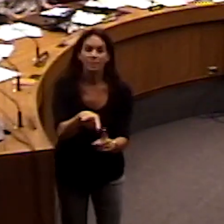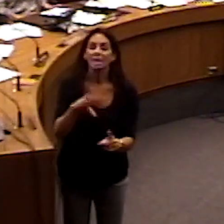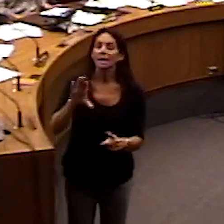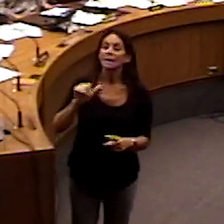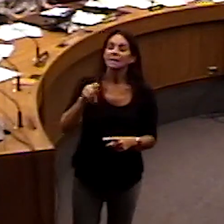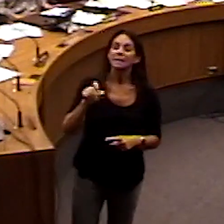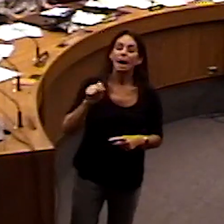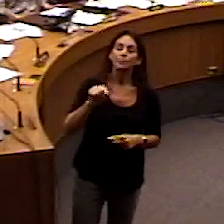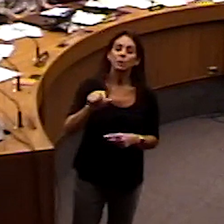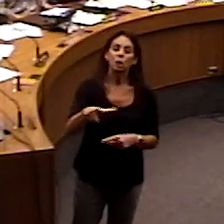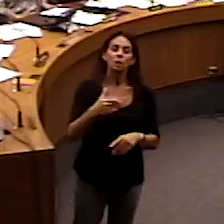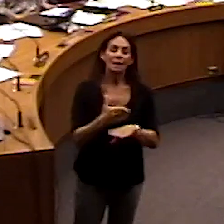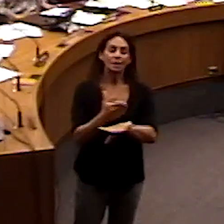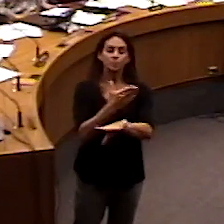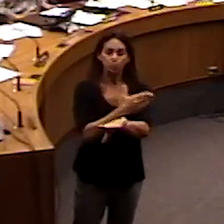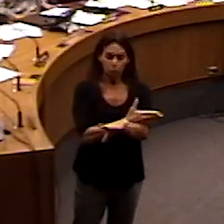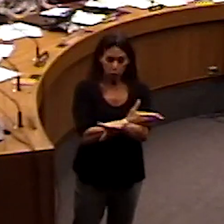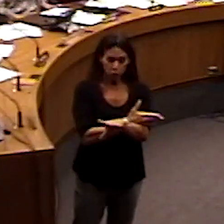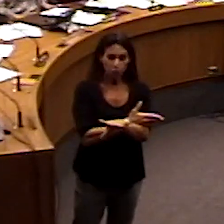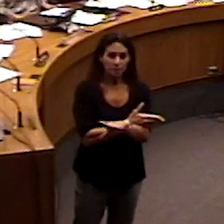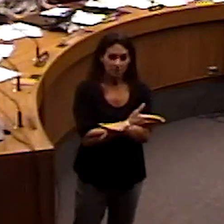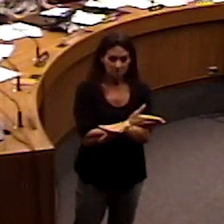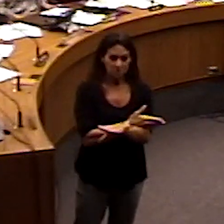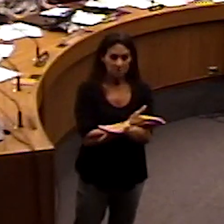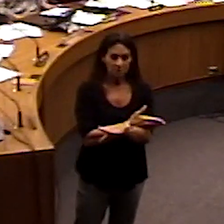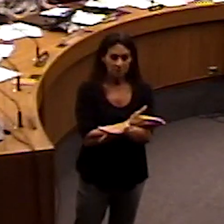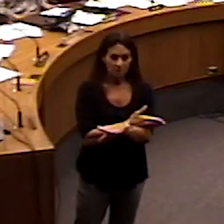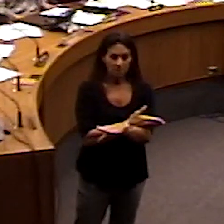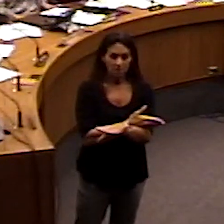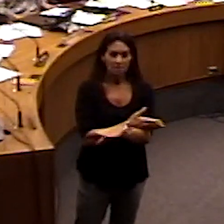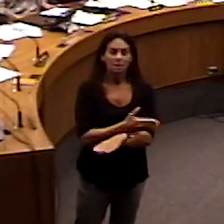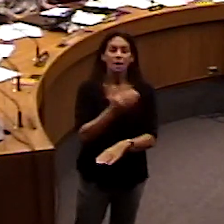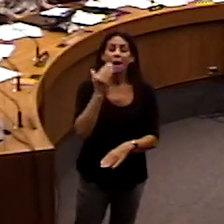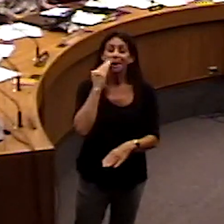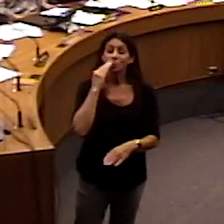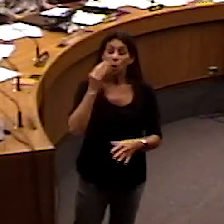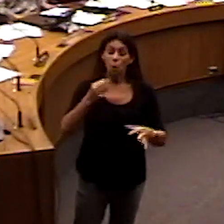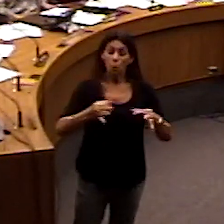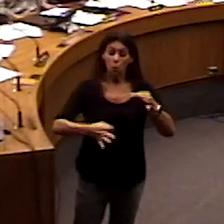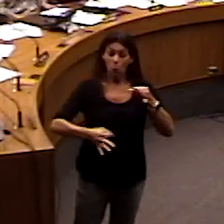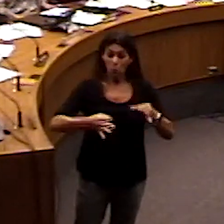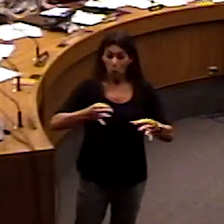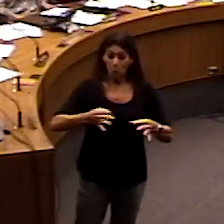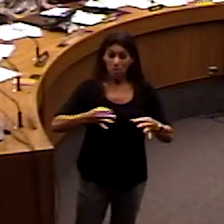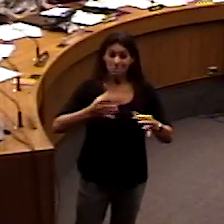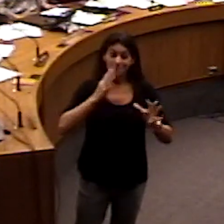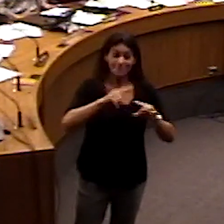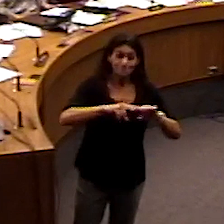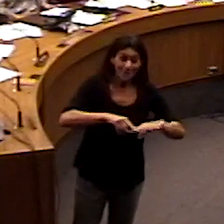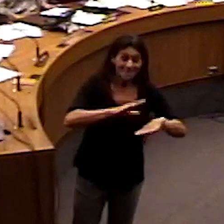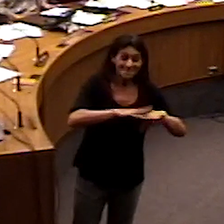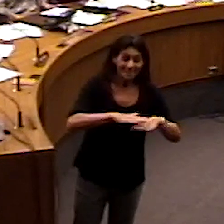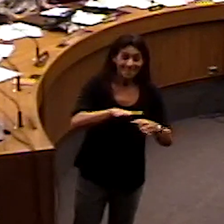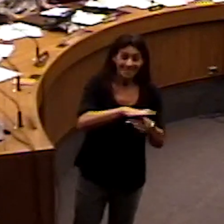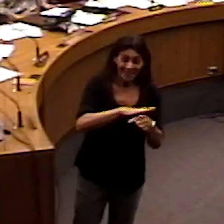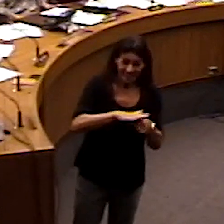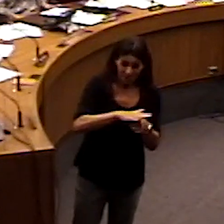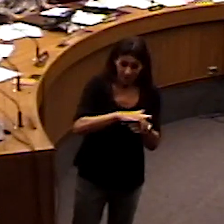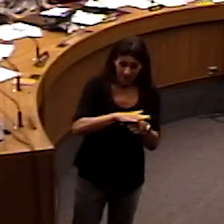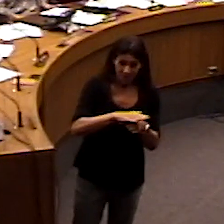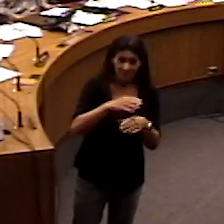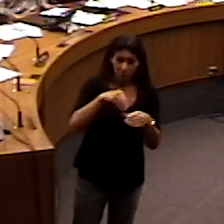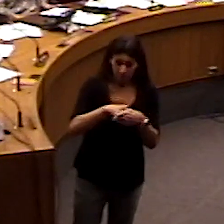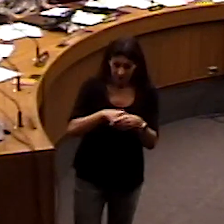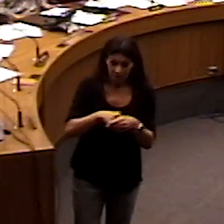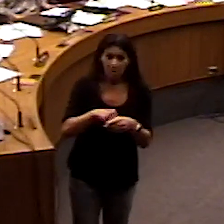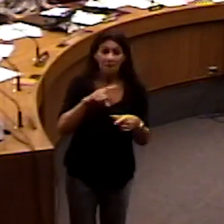The capital improvement, I get that and understand that, but I do know that per ordinance, it depends on the area you're in, can go from